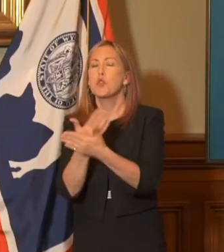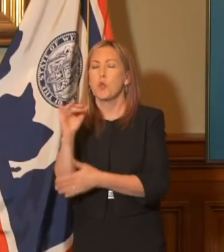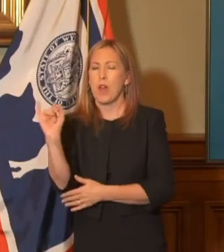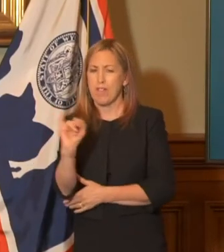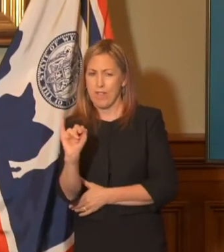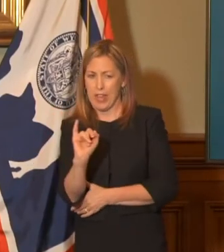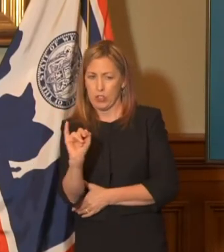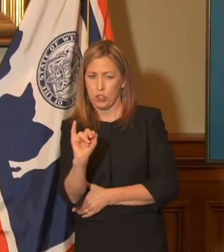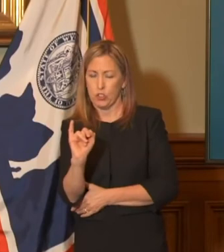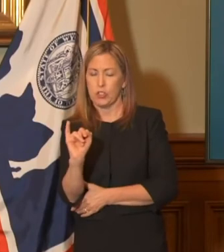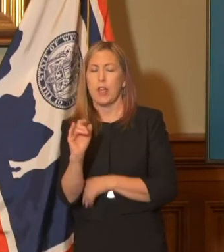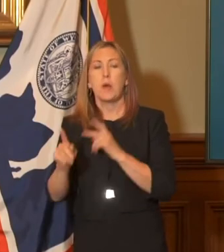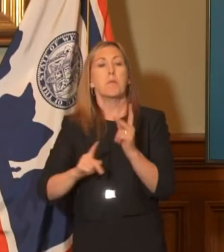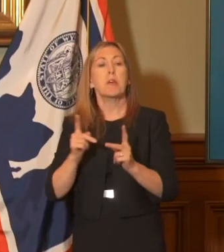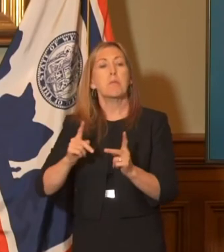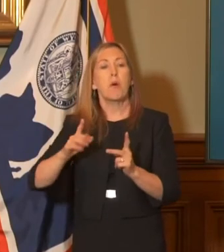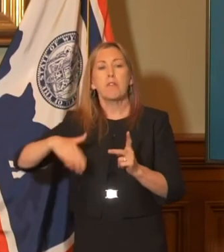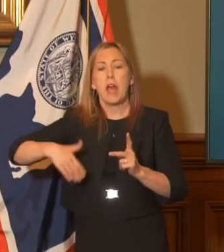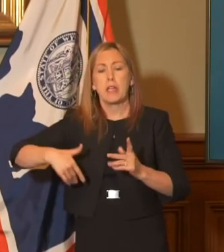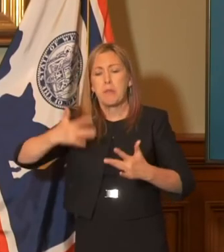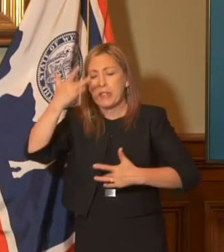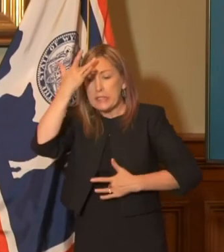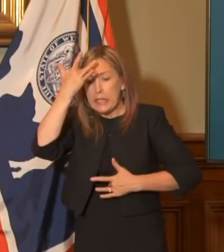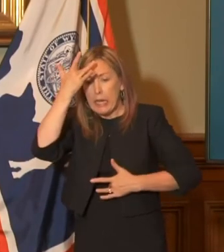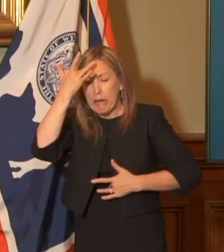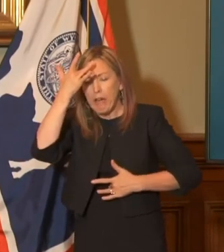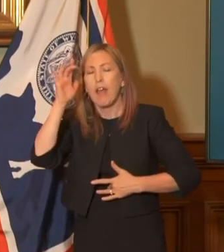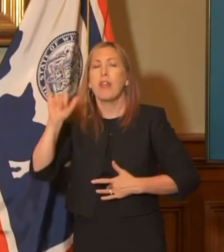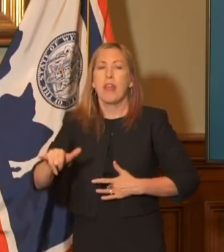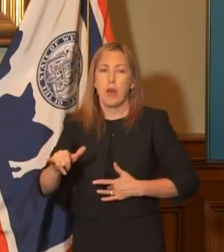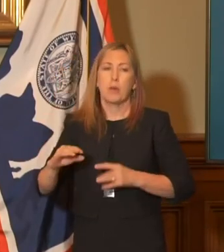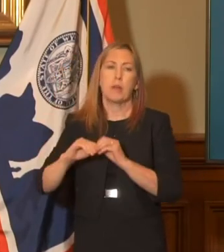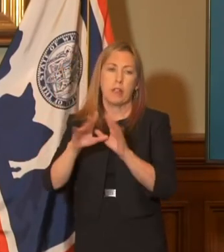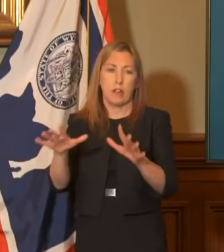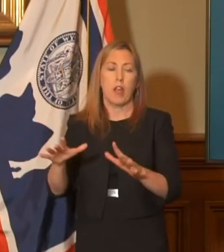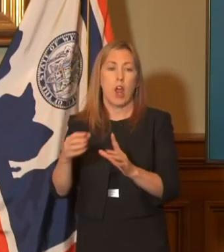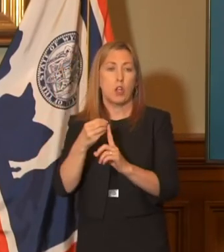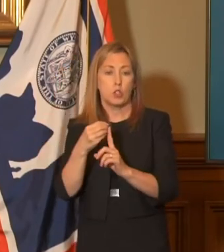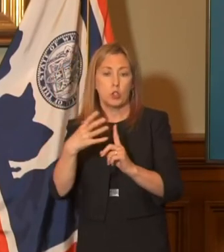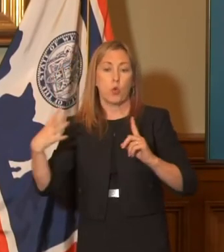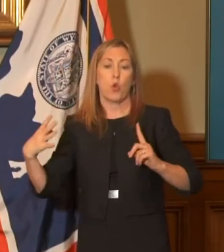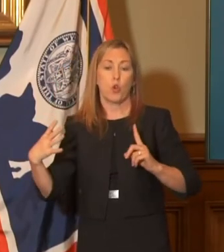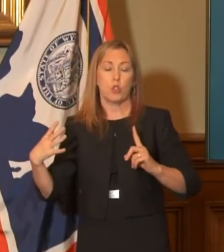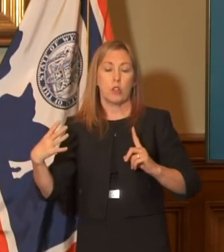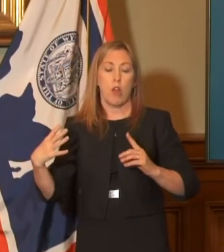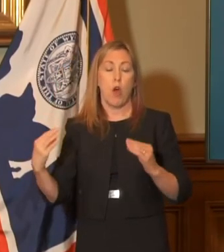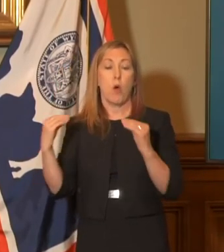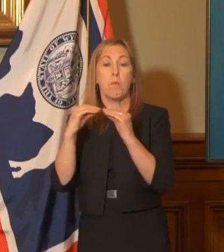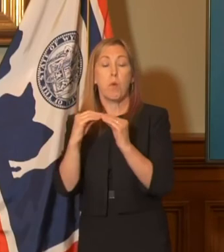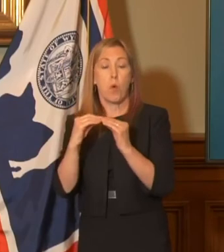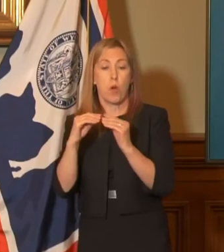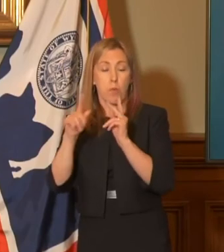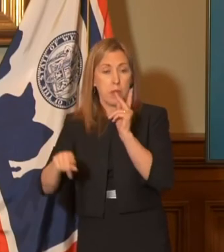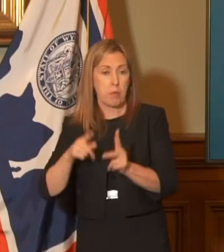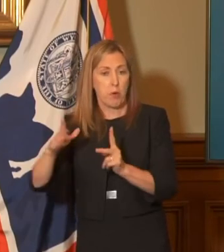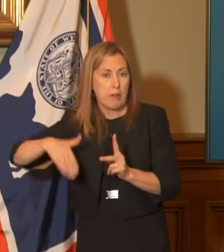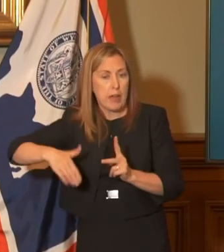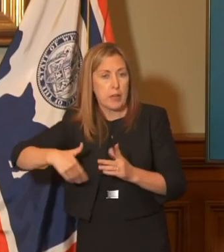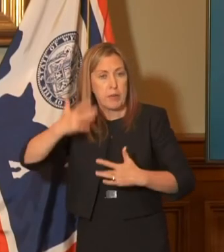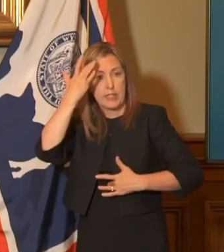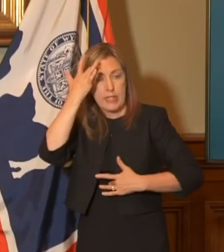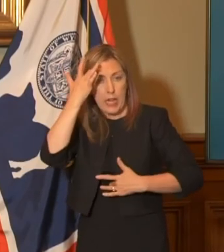been infected before, so having a large group of people or an increasing number of people develop infections